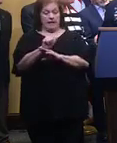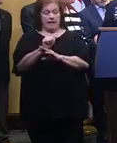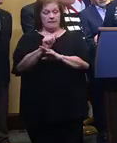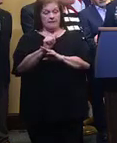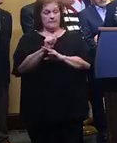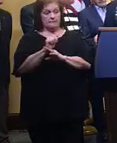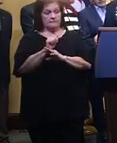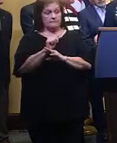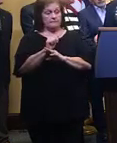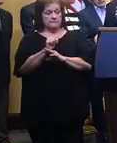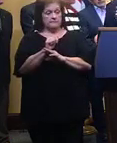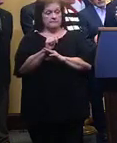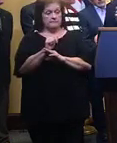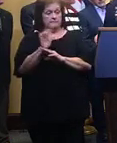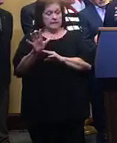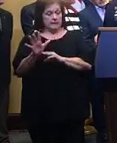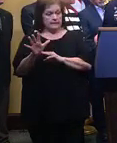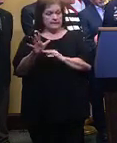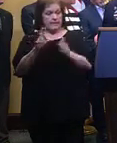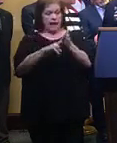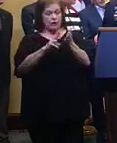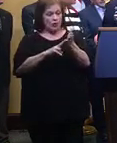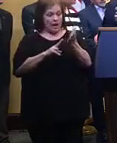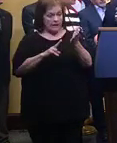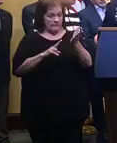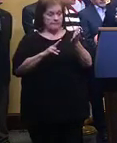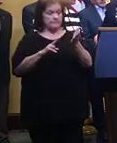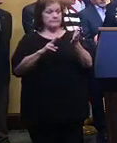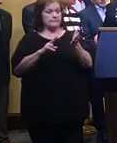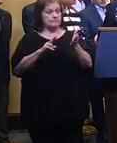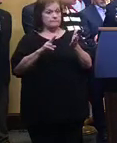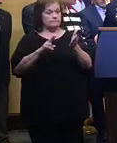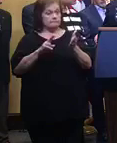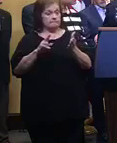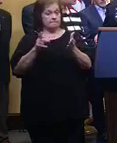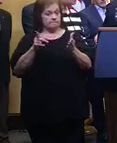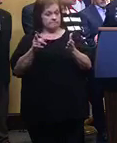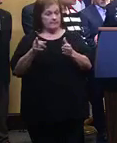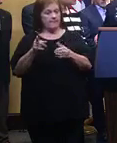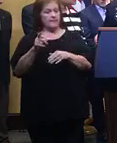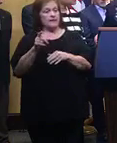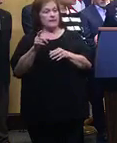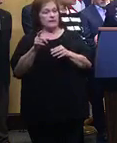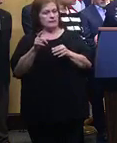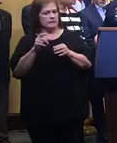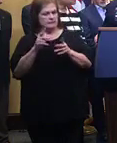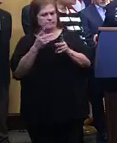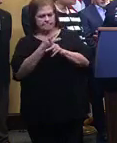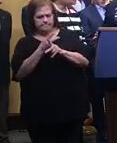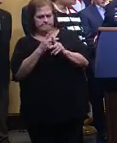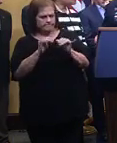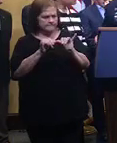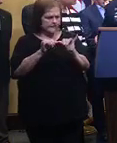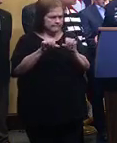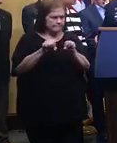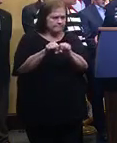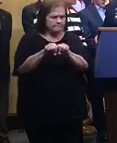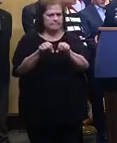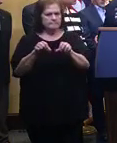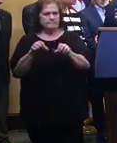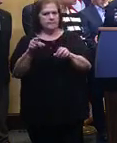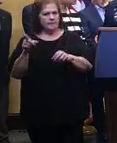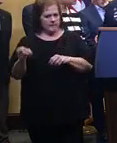the design, the contracting, construction had very much been a partnering effort with the city and in conjunction with the